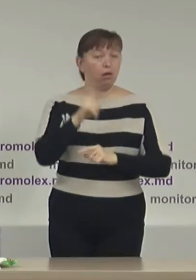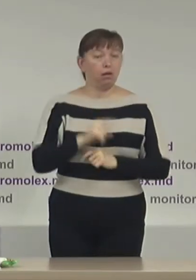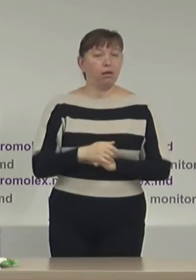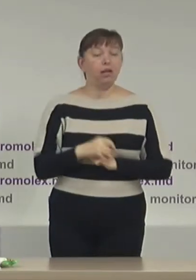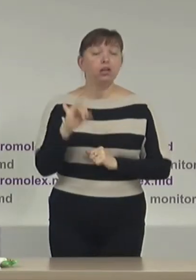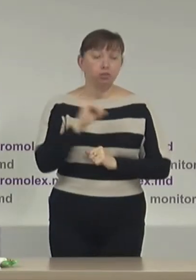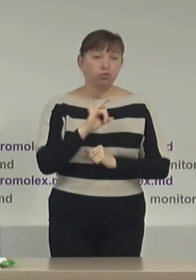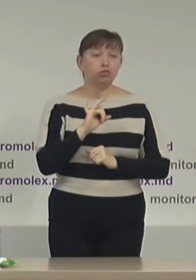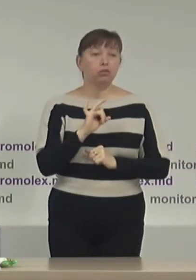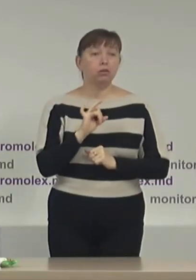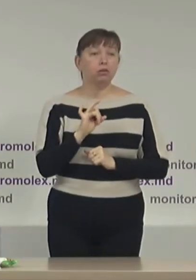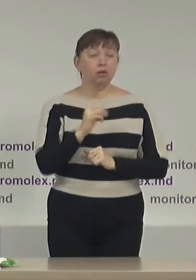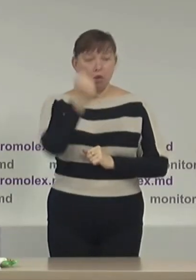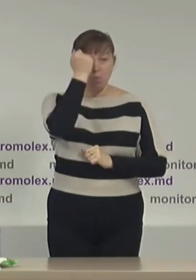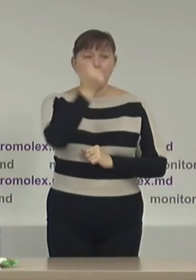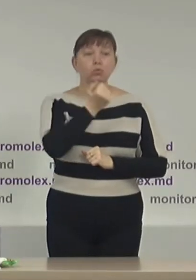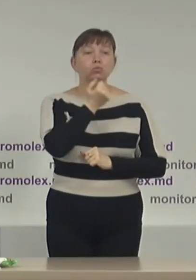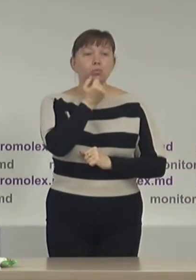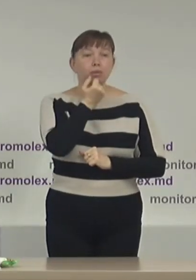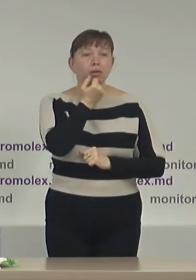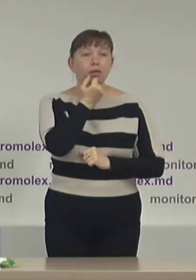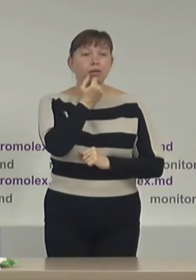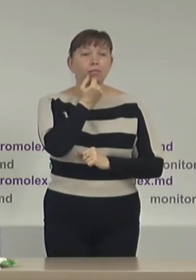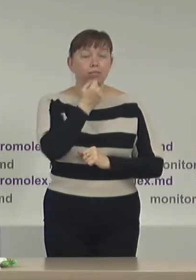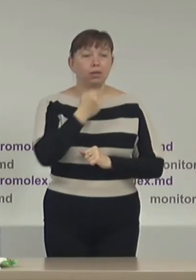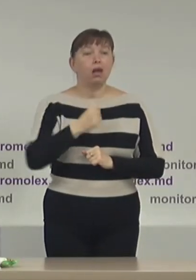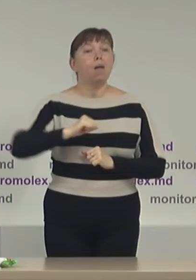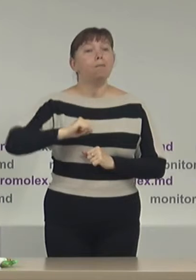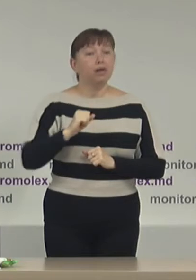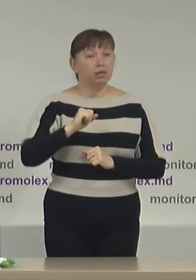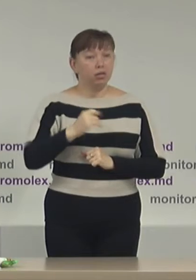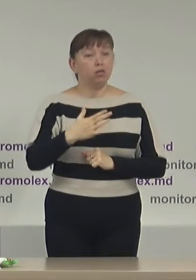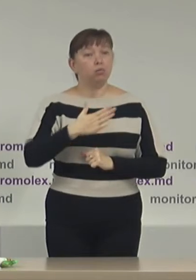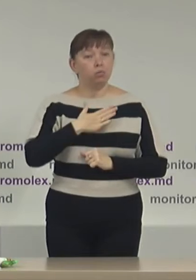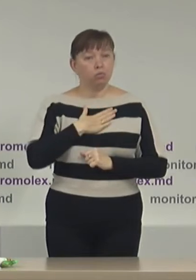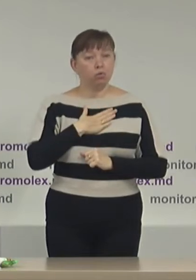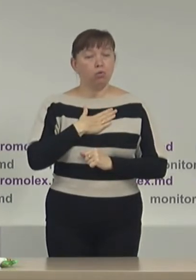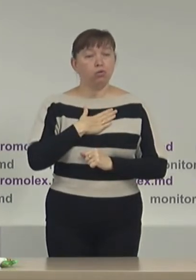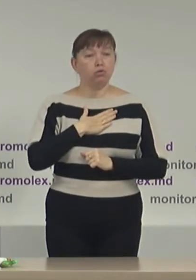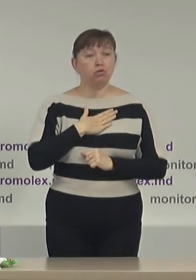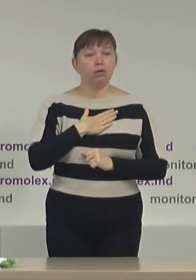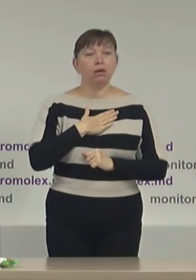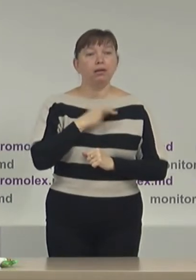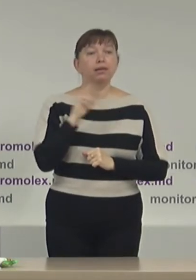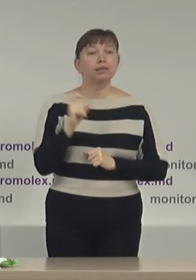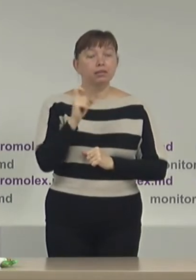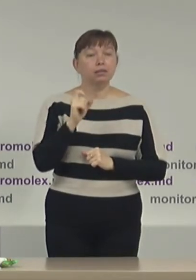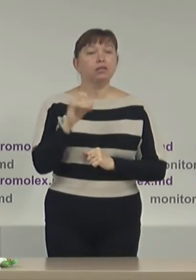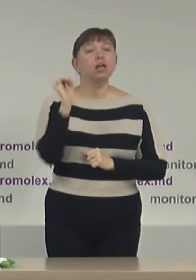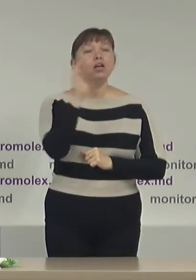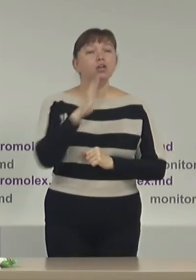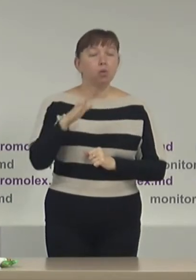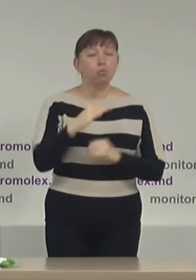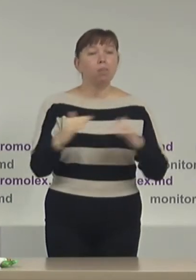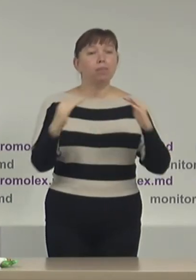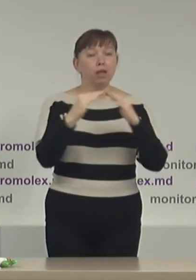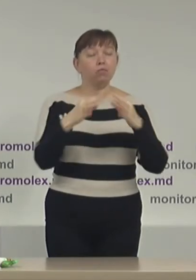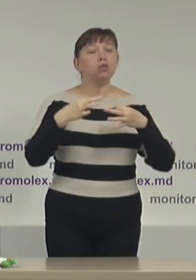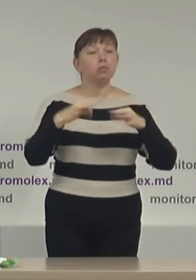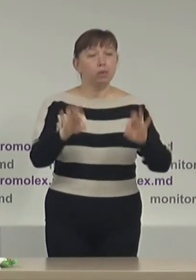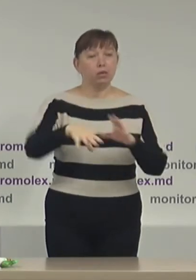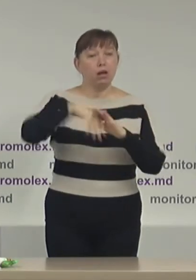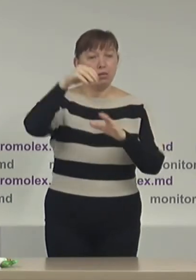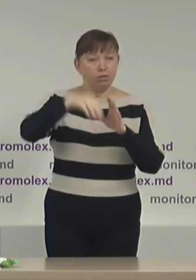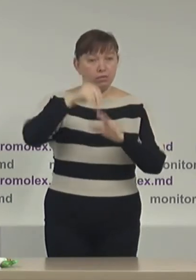50 polling stations set up abroad. And last but not least, would like to extend our gratitude to our partners,